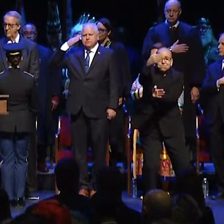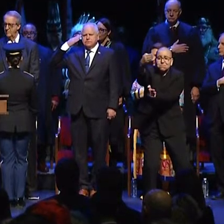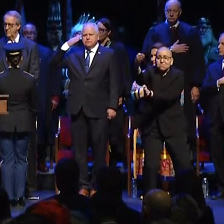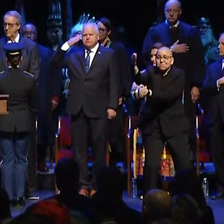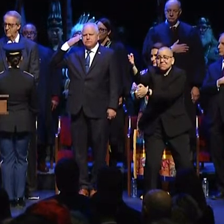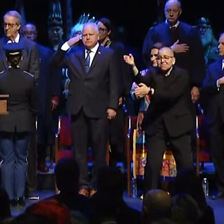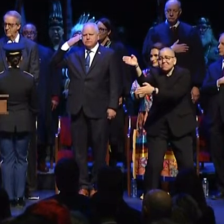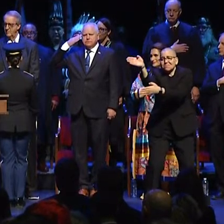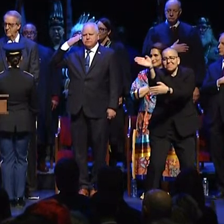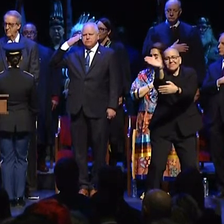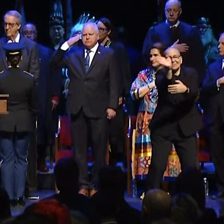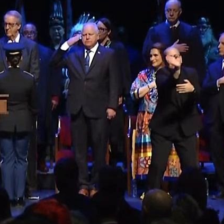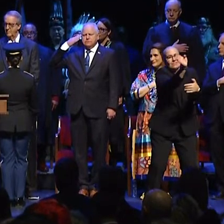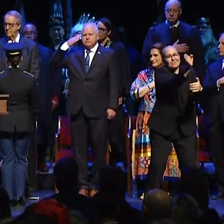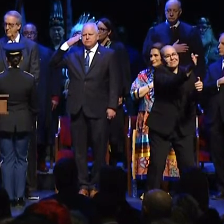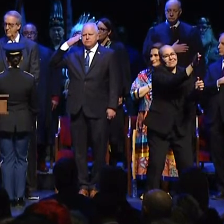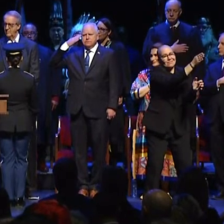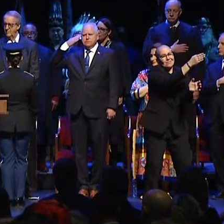wave?